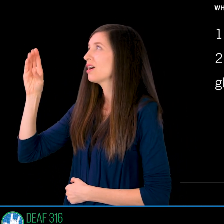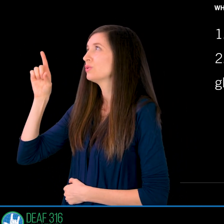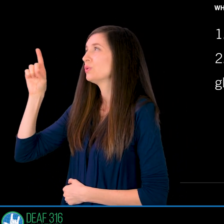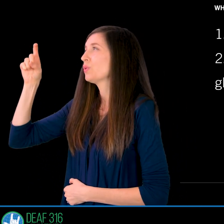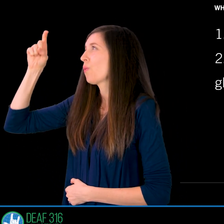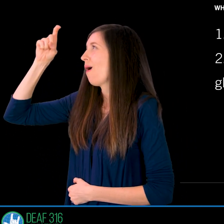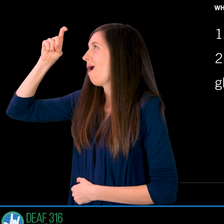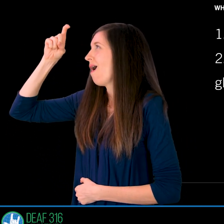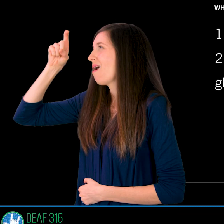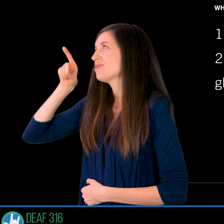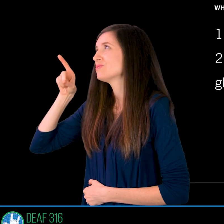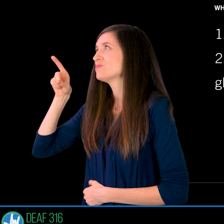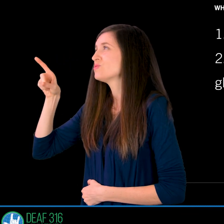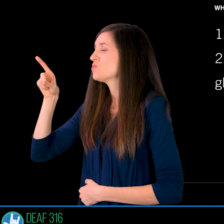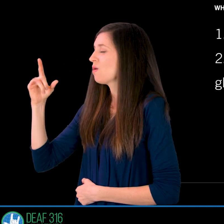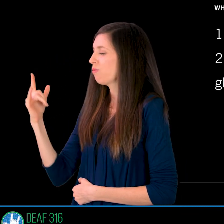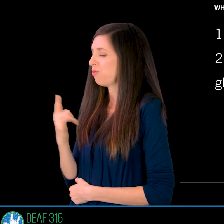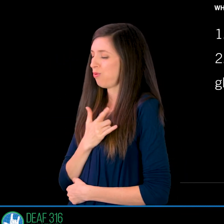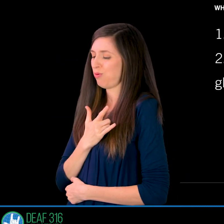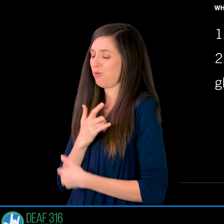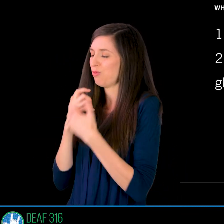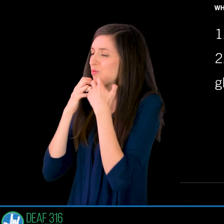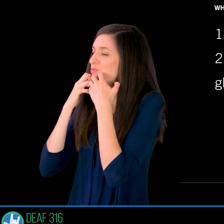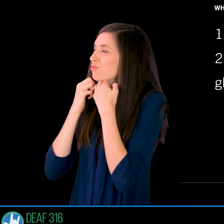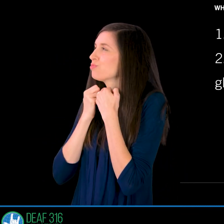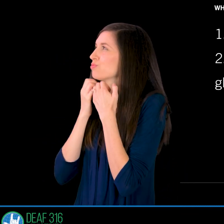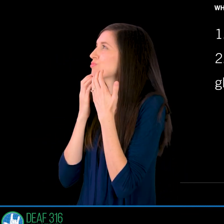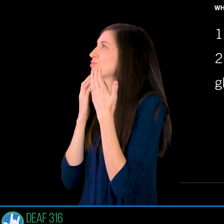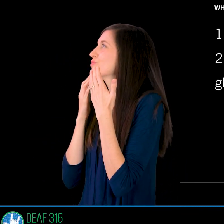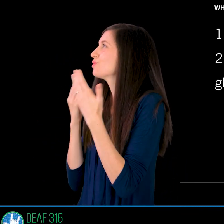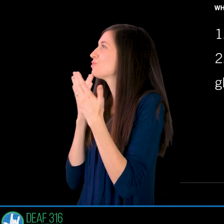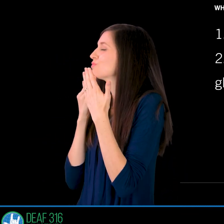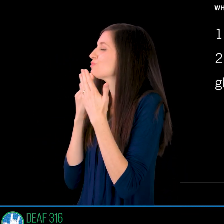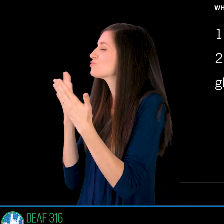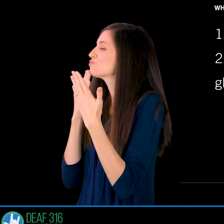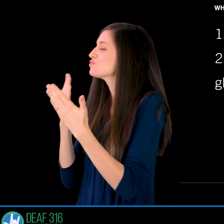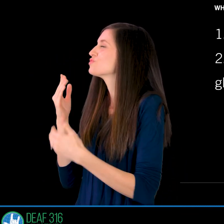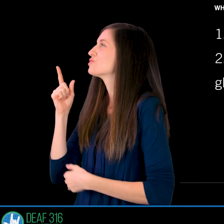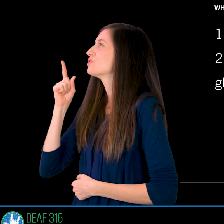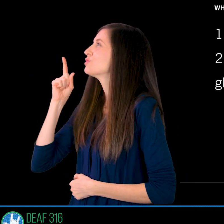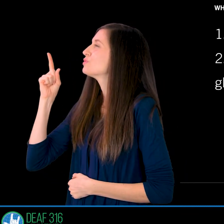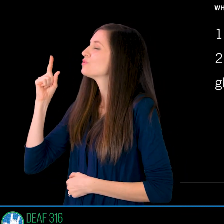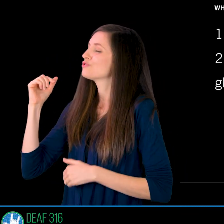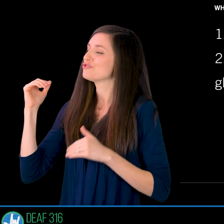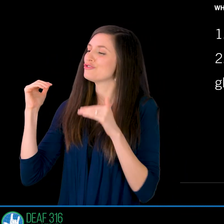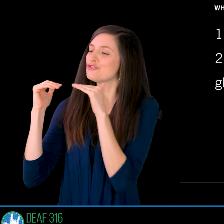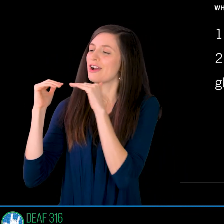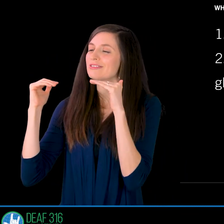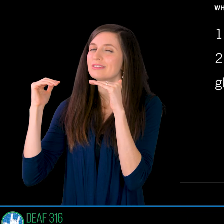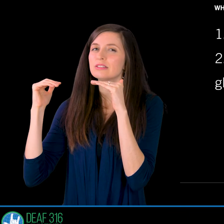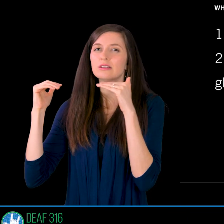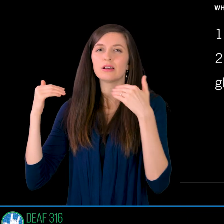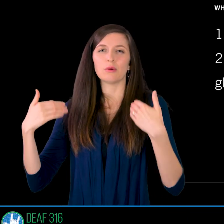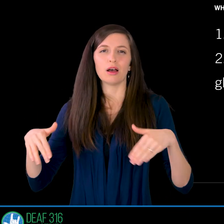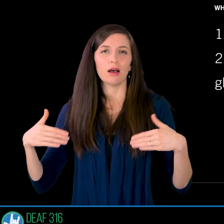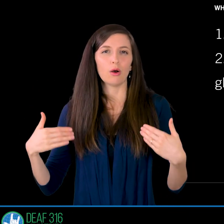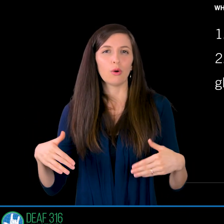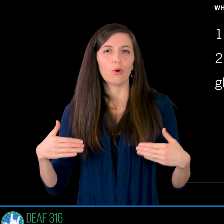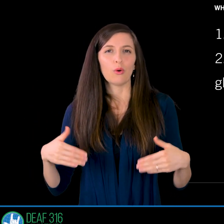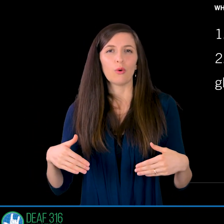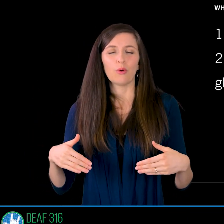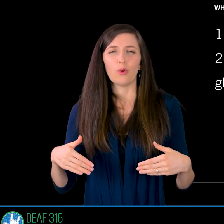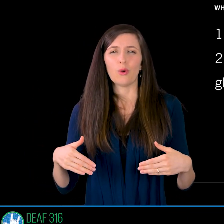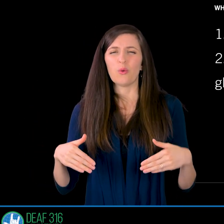wise and all caring and all good and all just. And what a